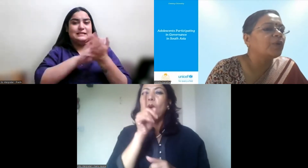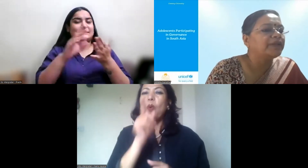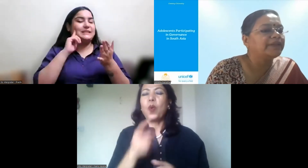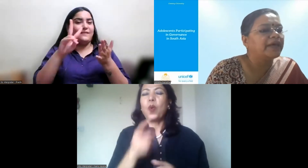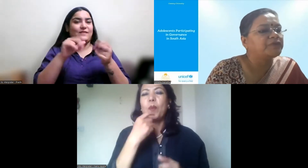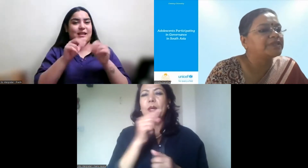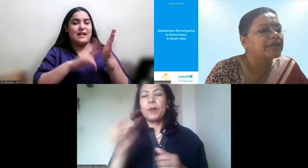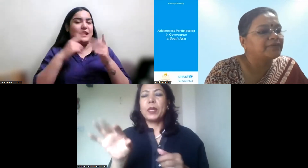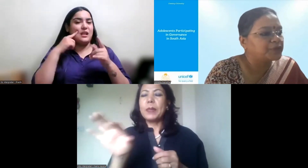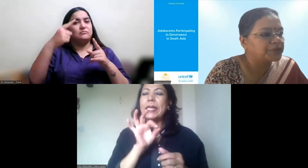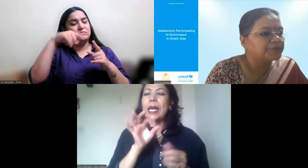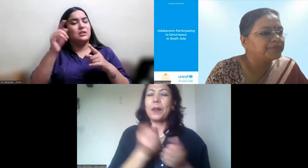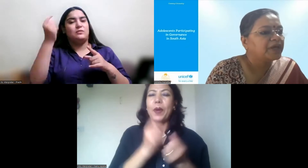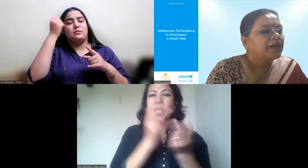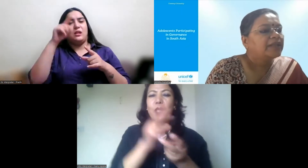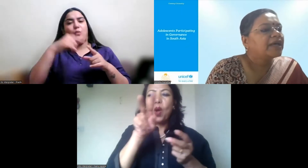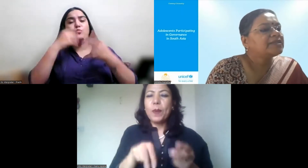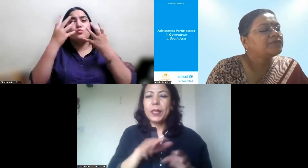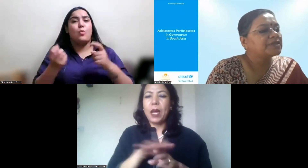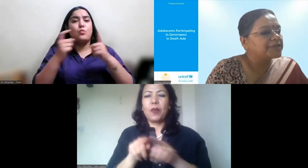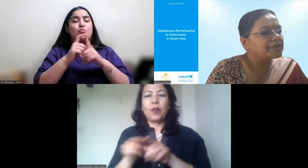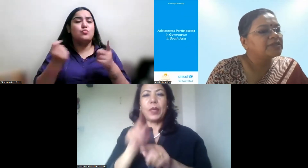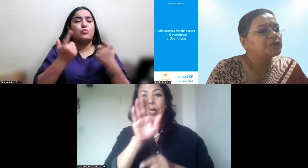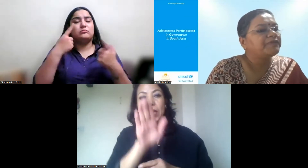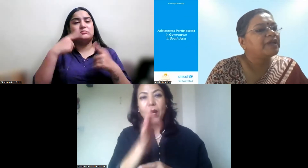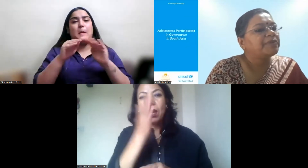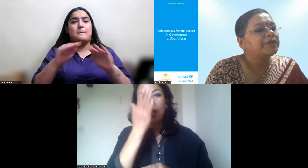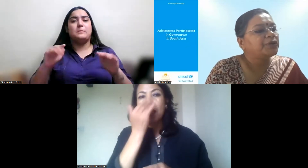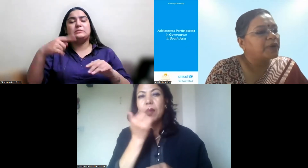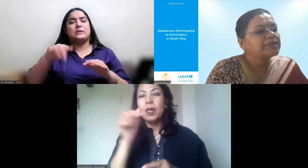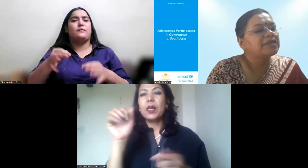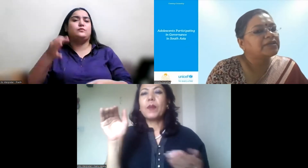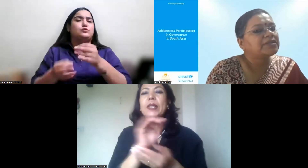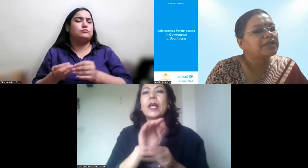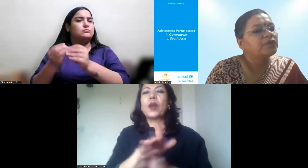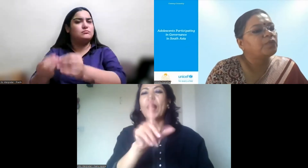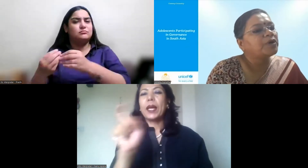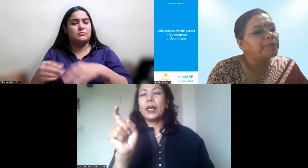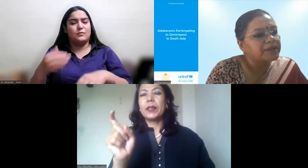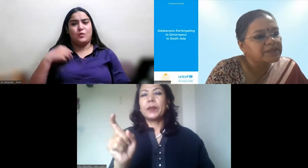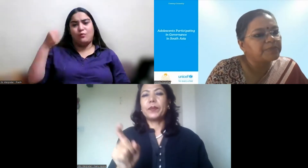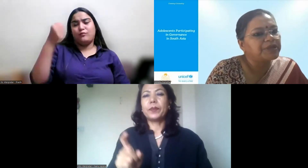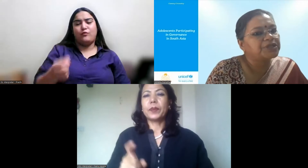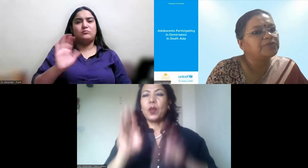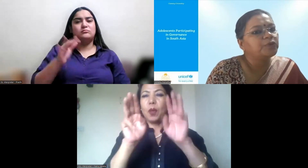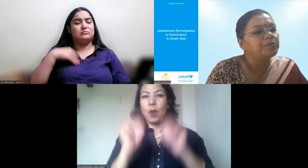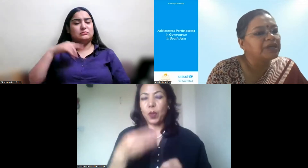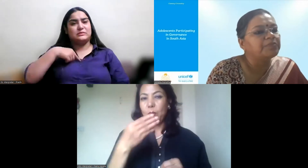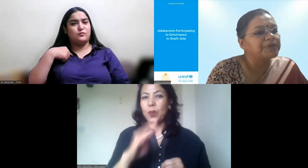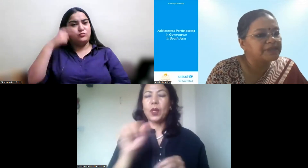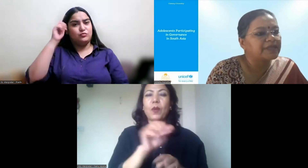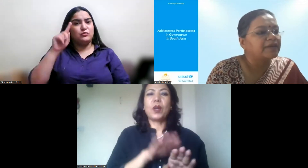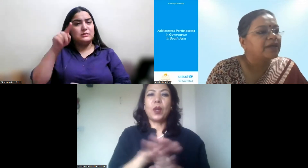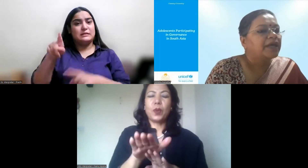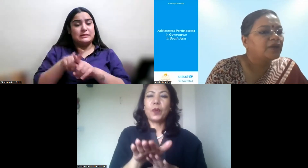it all and they have to decide for children. Thus, it was critical to develop a nuanced understanding of what participation would mean